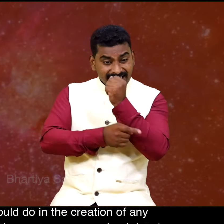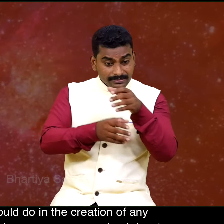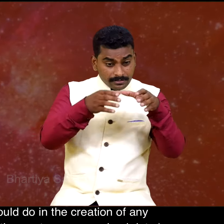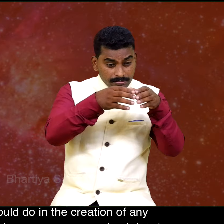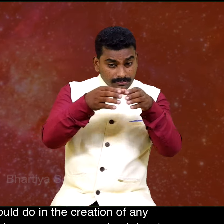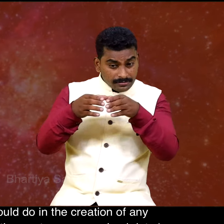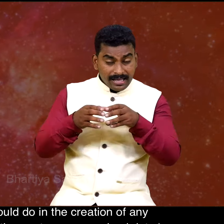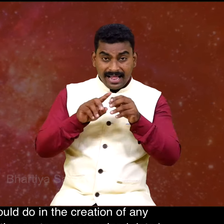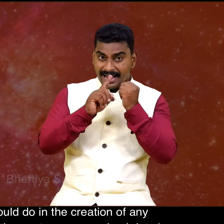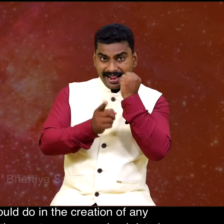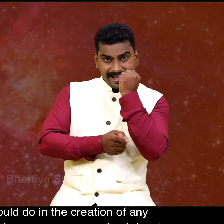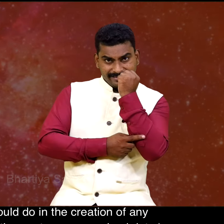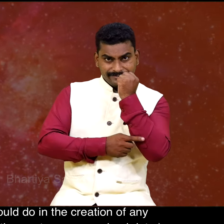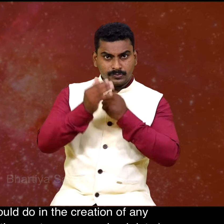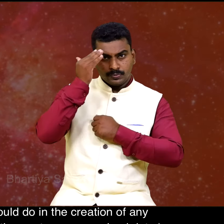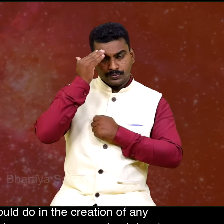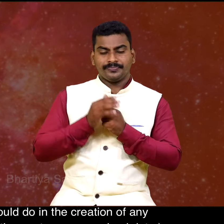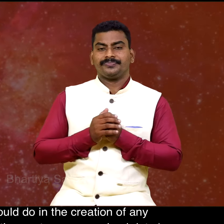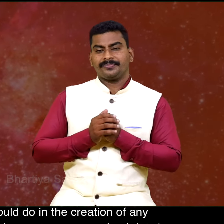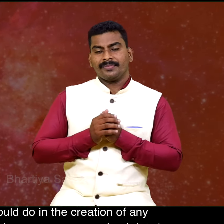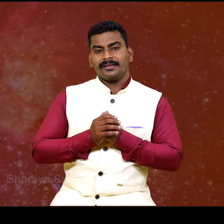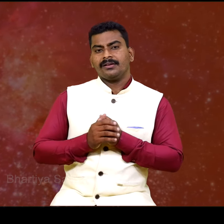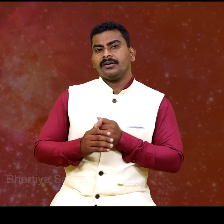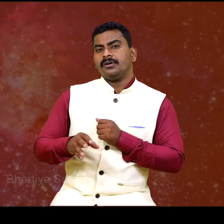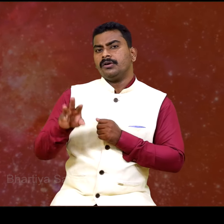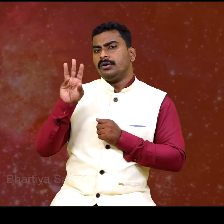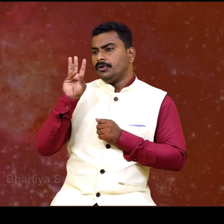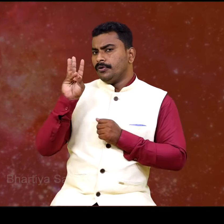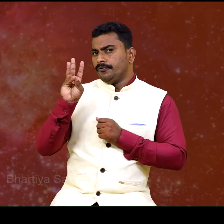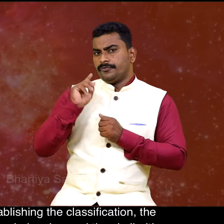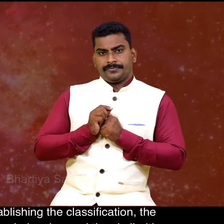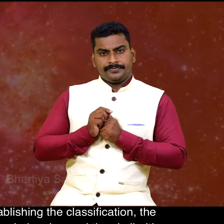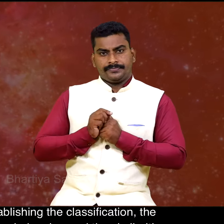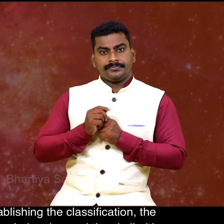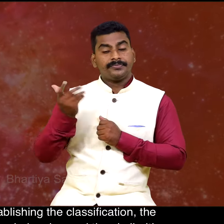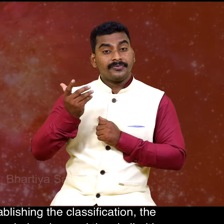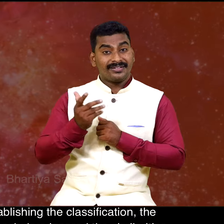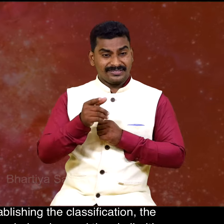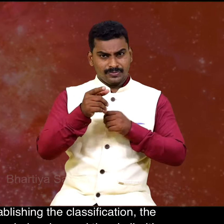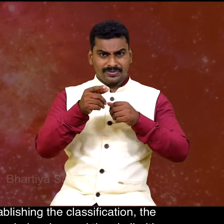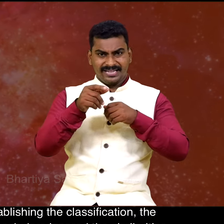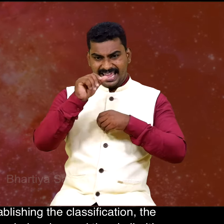organized data. Fourth, In establishing